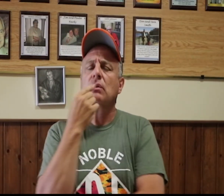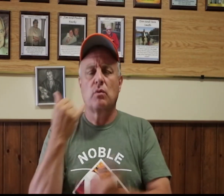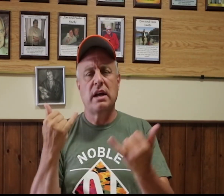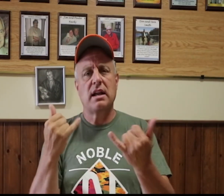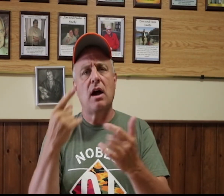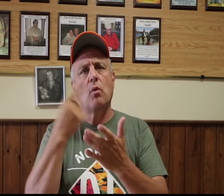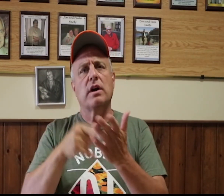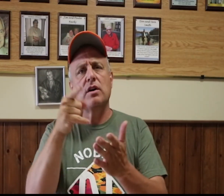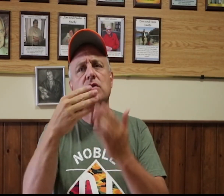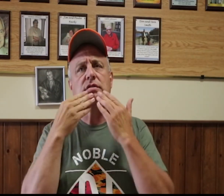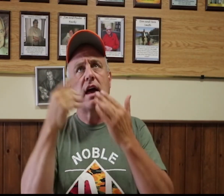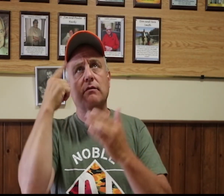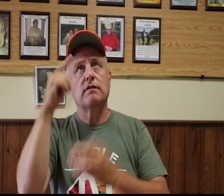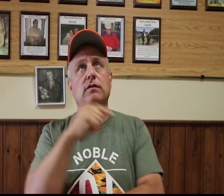right now, what are you thankful for?